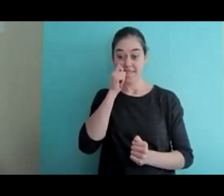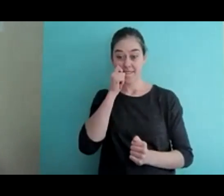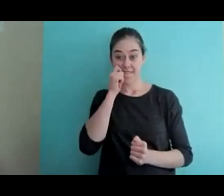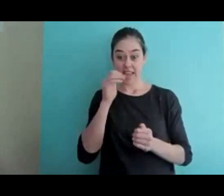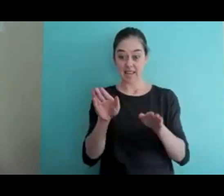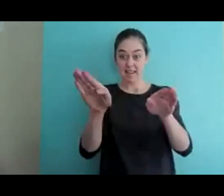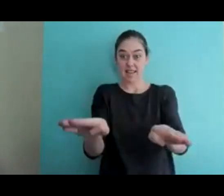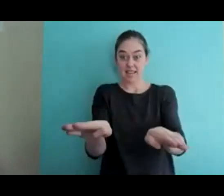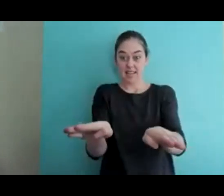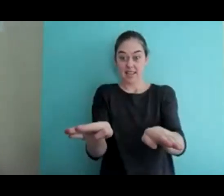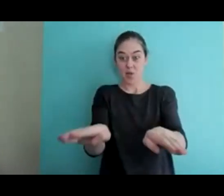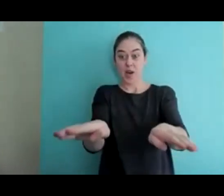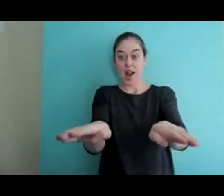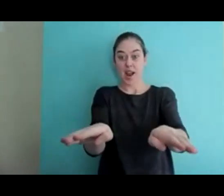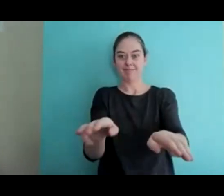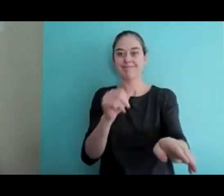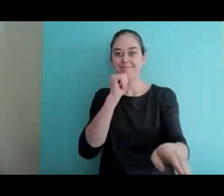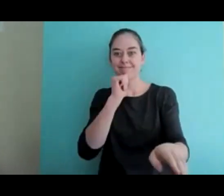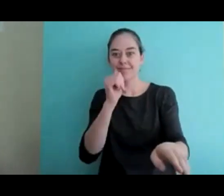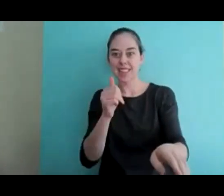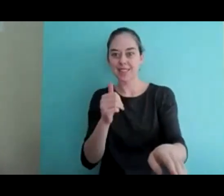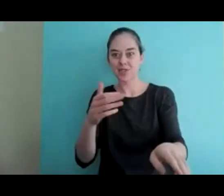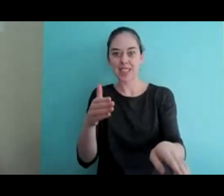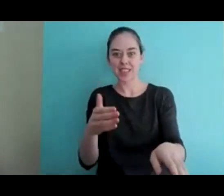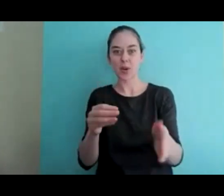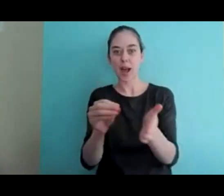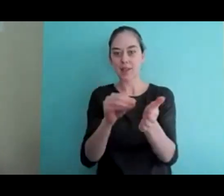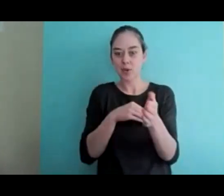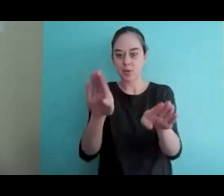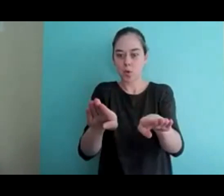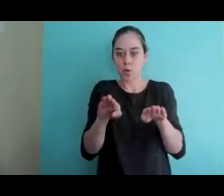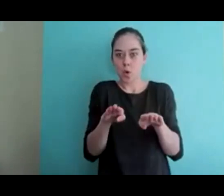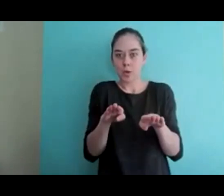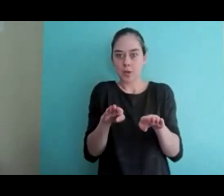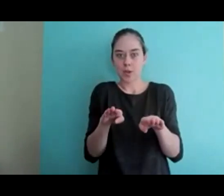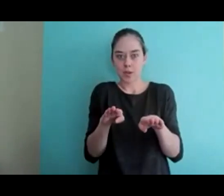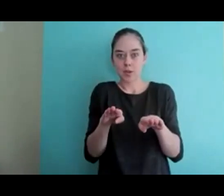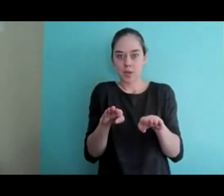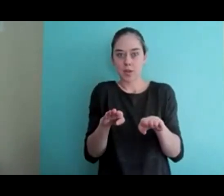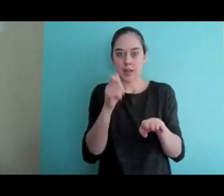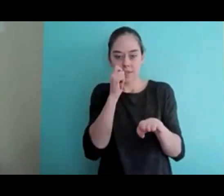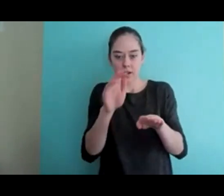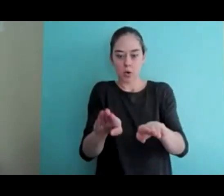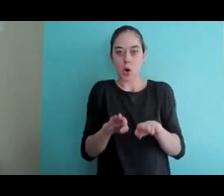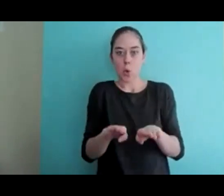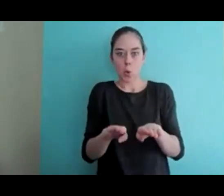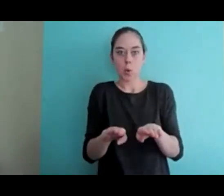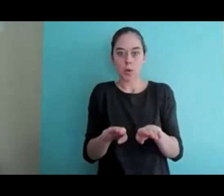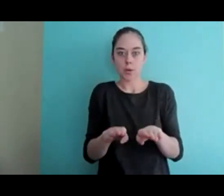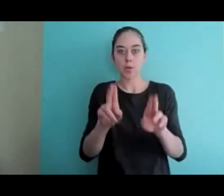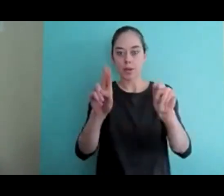won't reach. Bring your feet in close to your backside. Bring the bottom of your feet in close so you can reach your